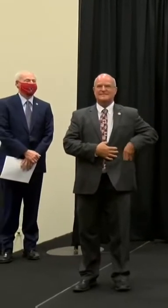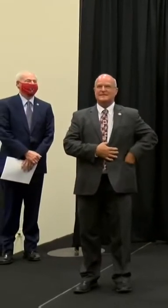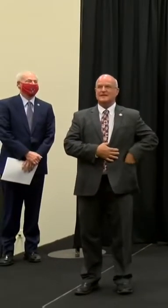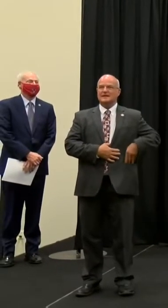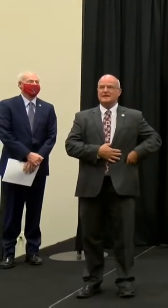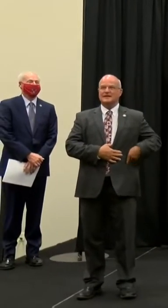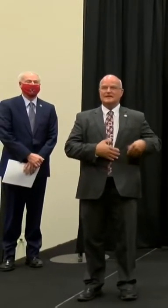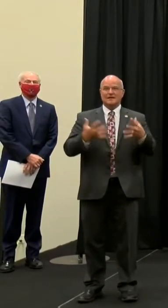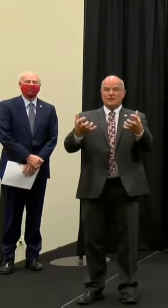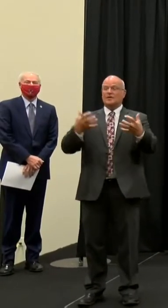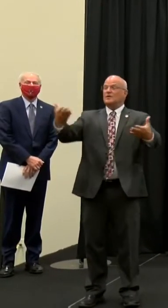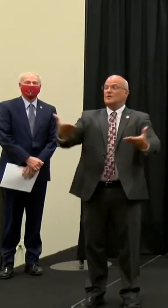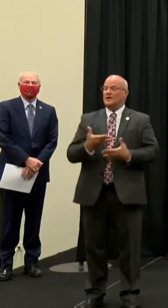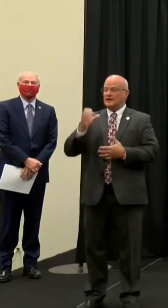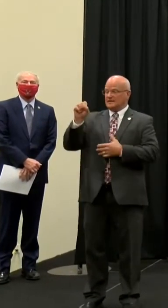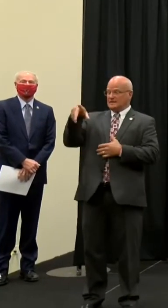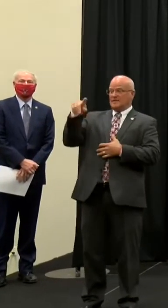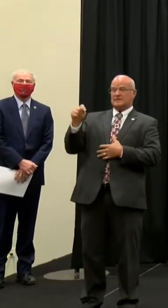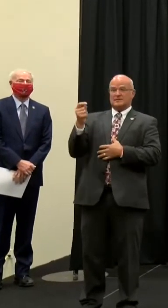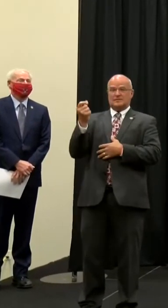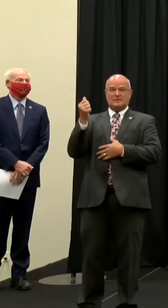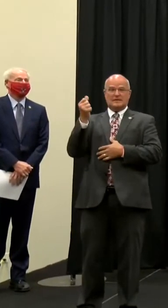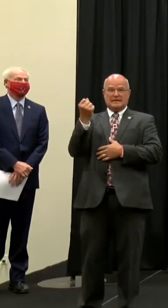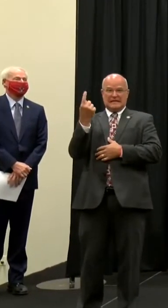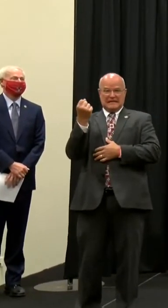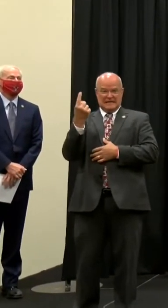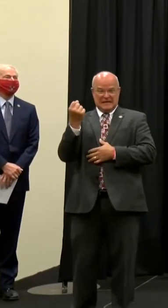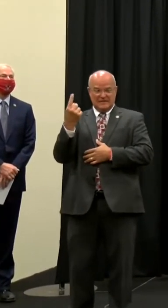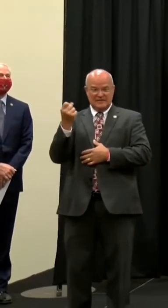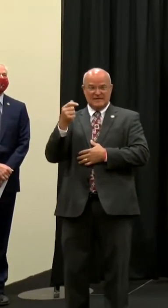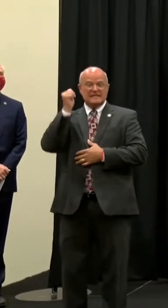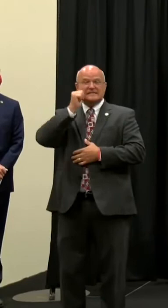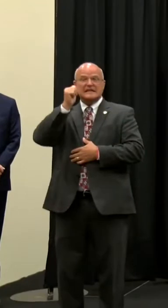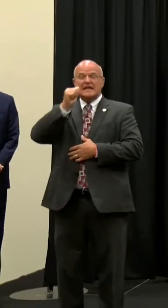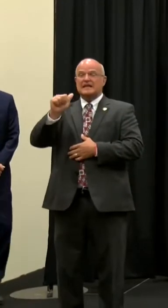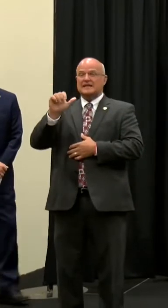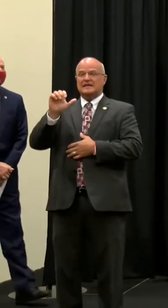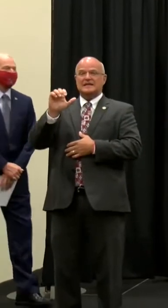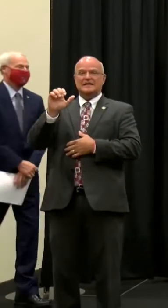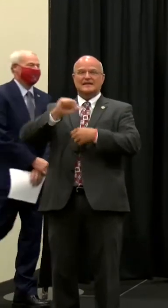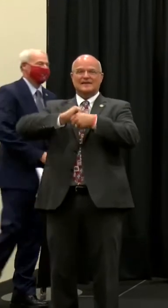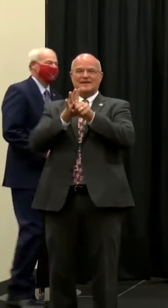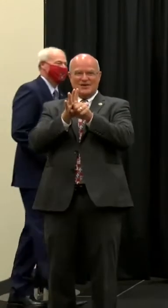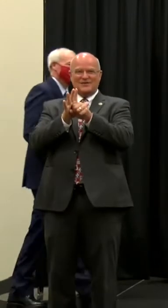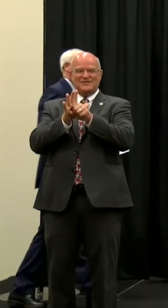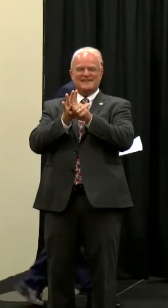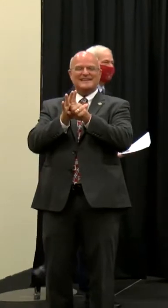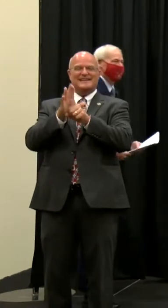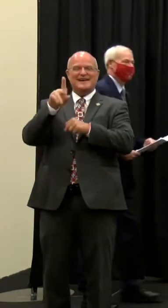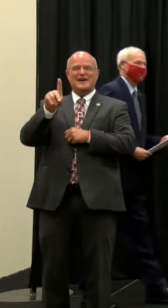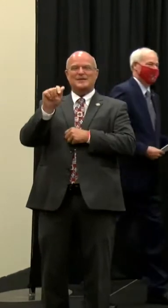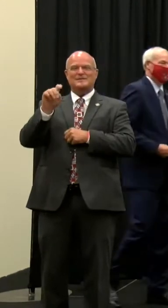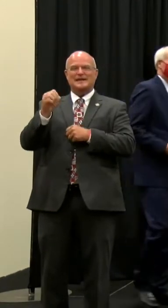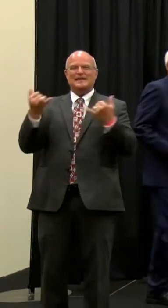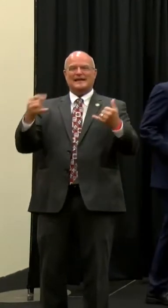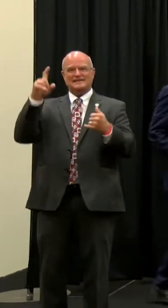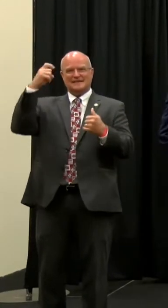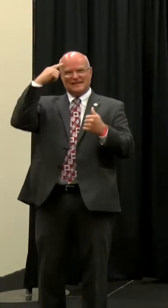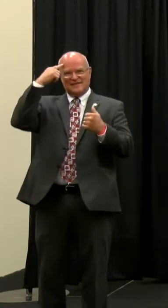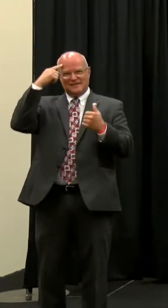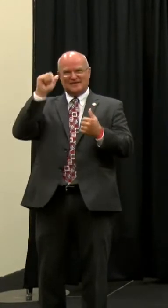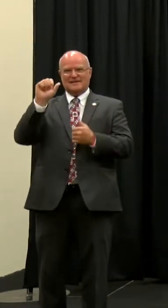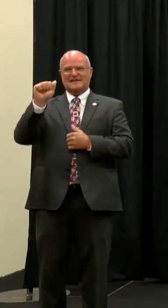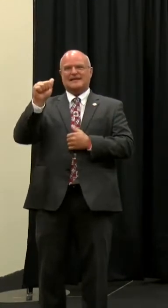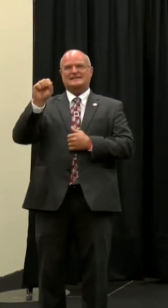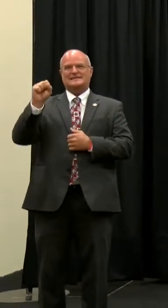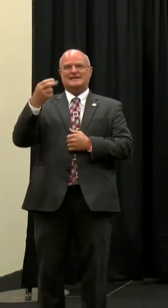want to welcome you to the September 11th Daily COVID Update from Mena, Arkansas. Turn it over to the Governor of Arkansas, the Honorable Asa Hutchinson. Thank